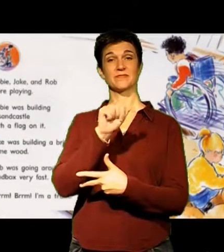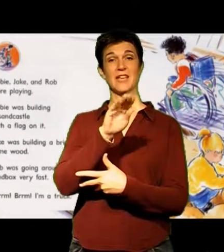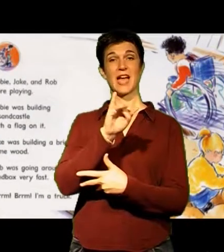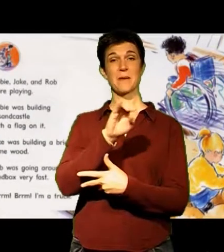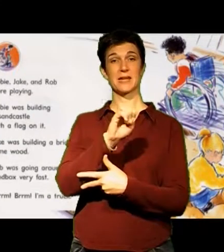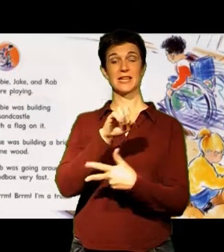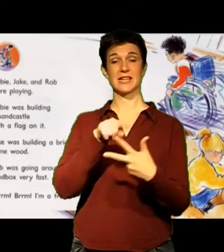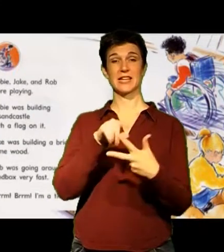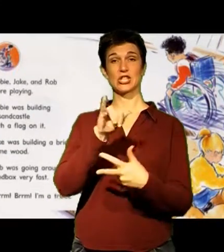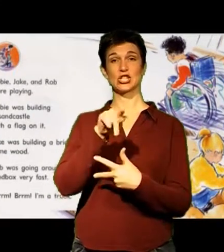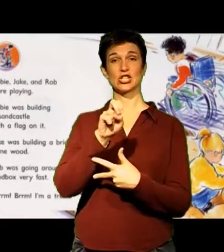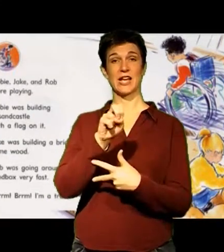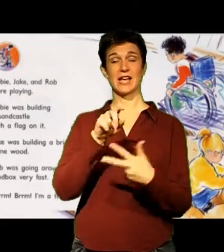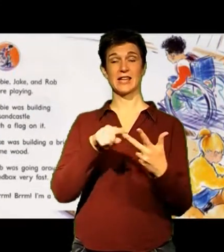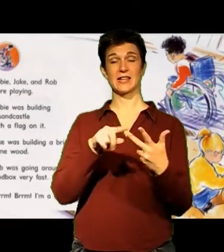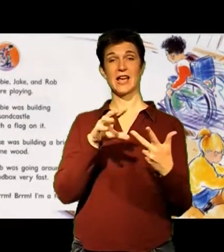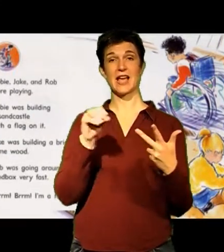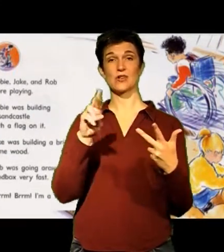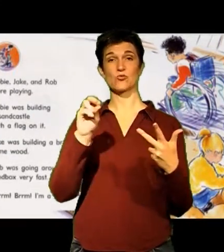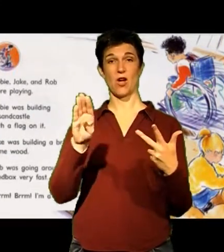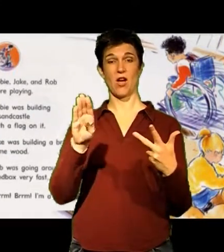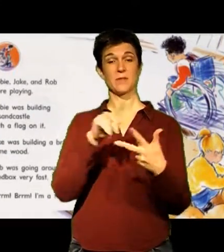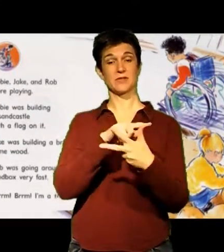Abby, Jake, and Rob were playing.